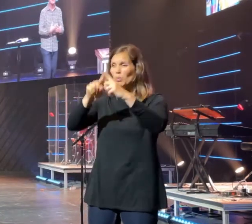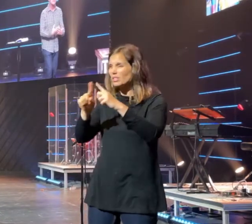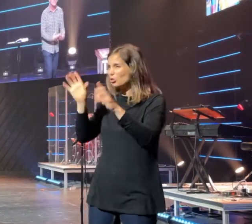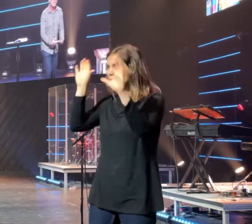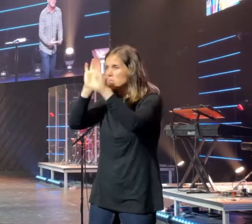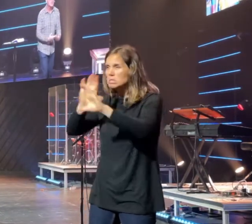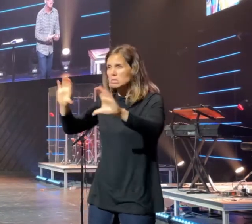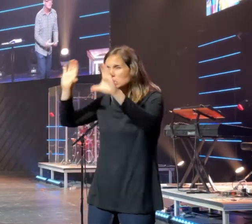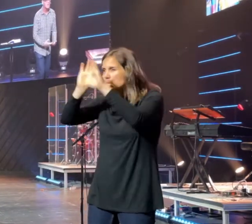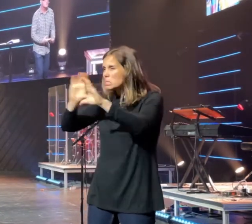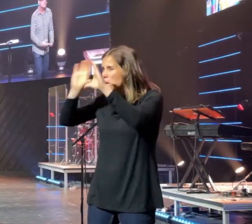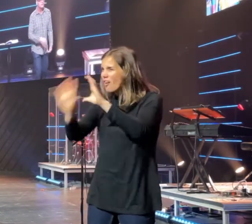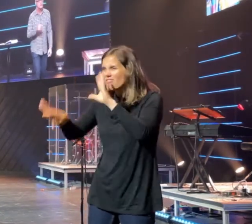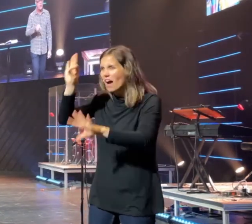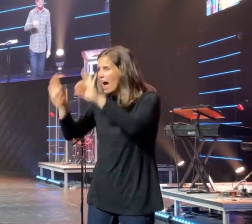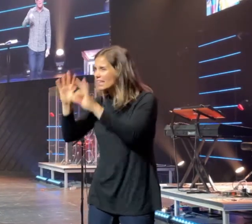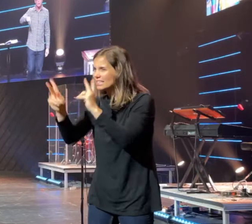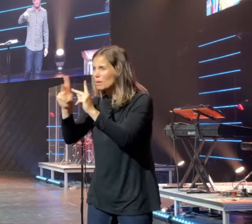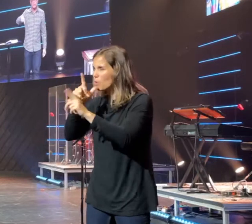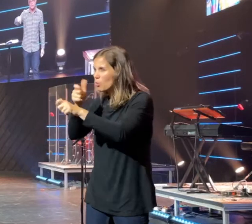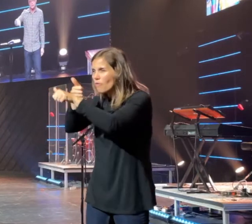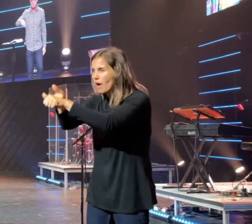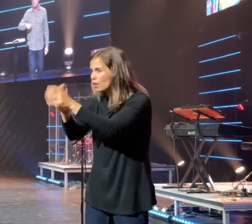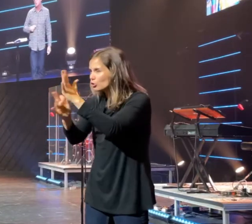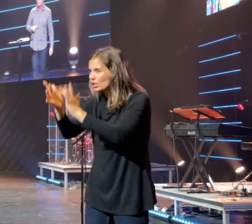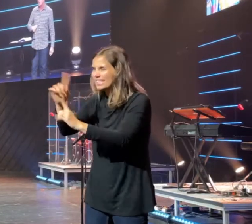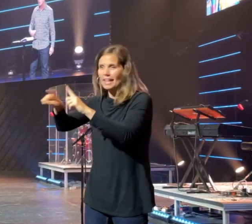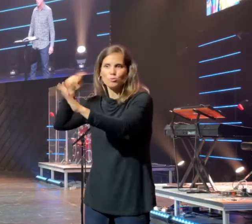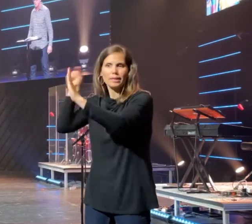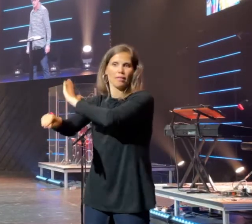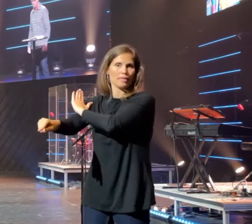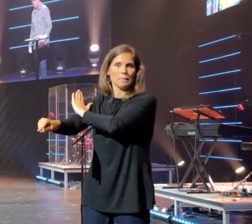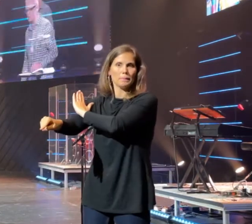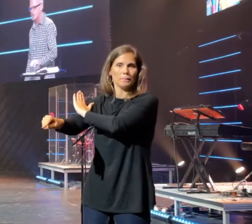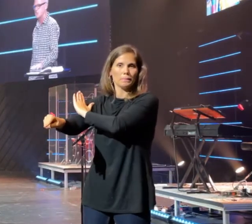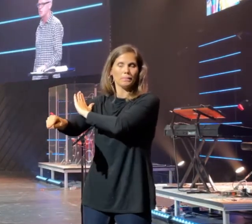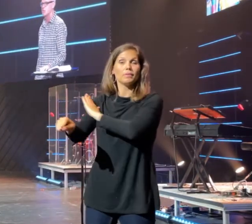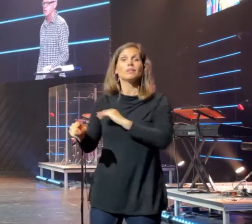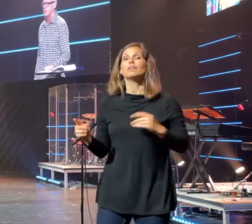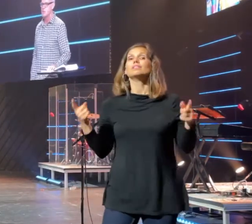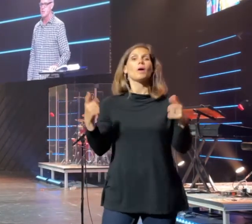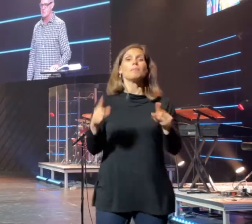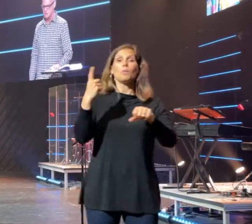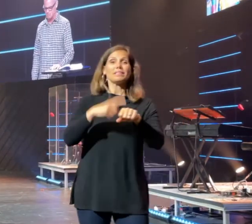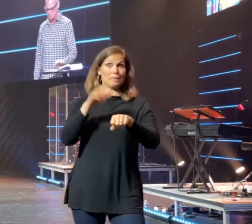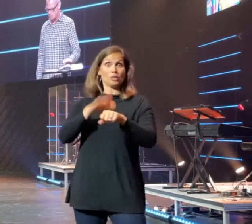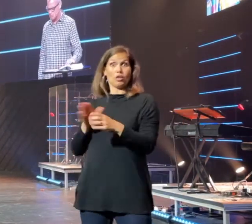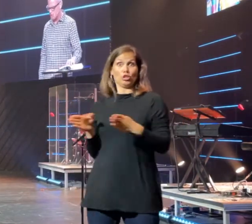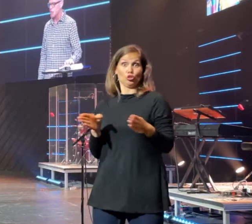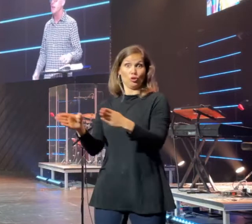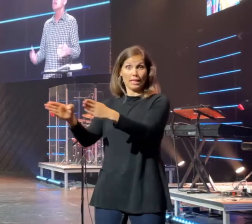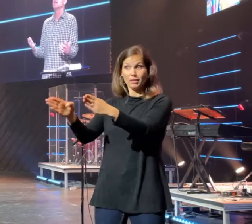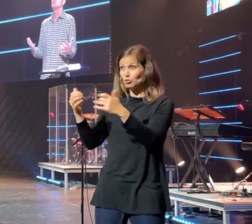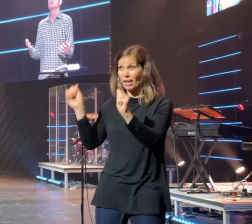cases to kill the disciples of Jesus. While he's on one of those journeys, Acts chapter 9, outside of Damascus,